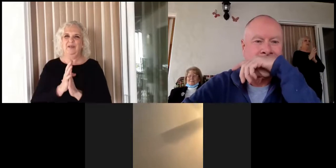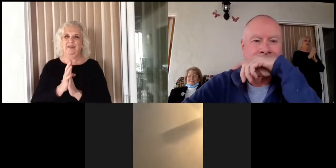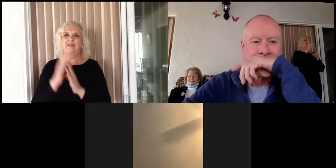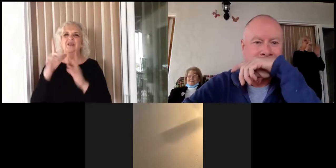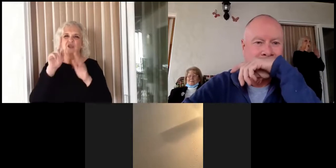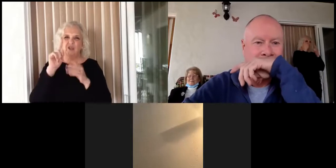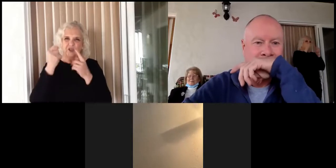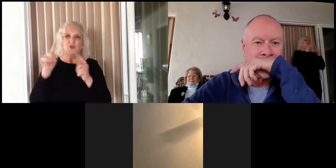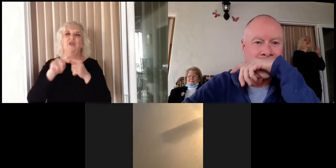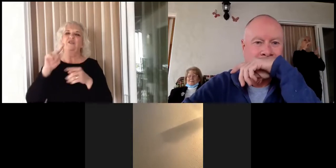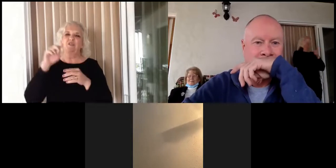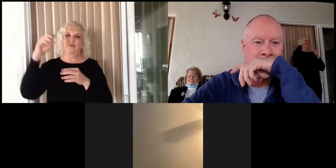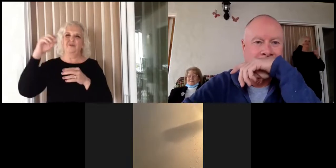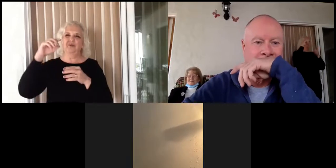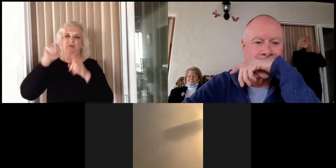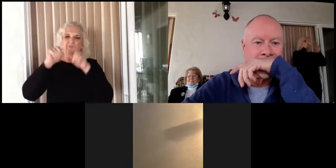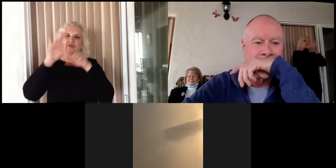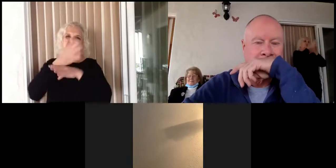video.